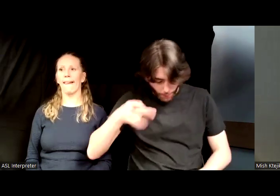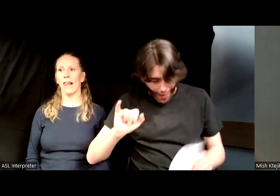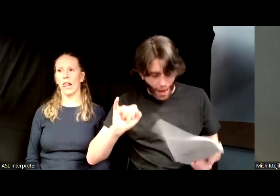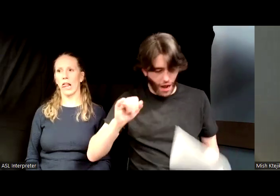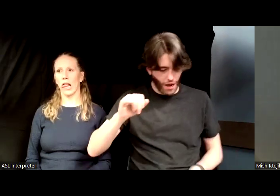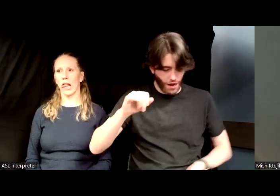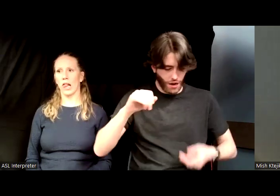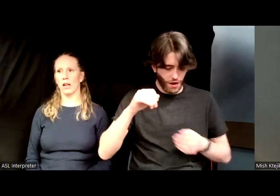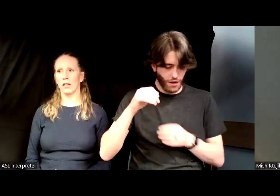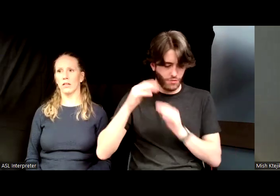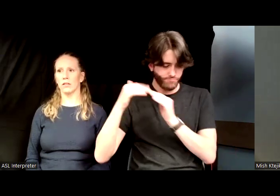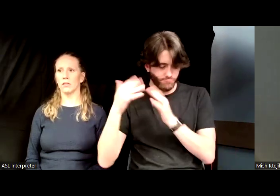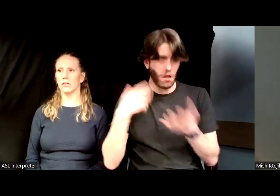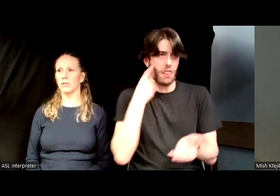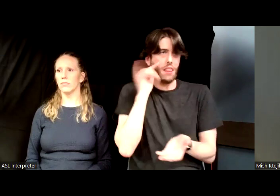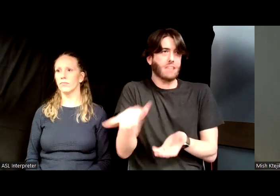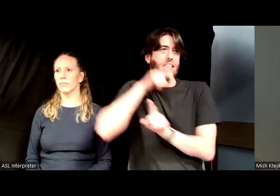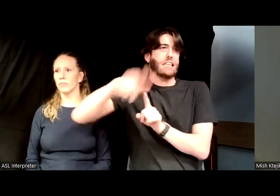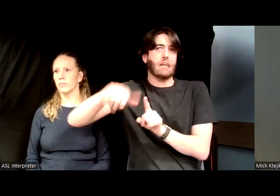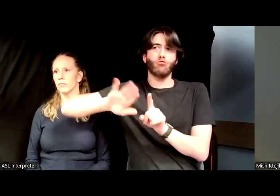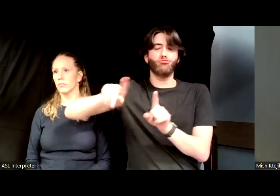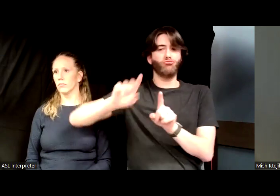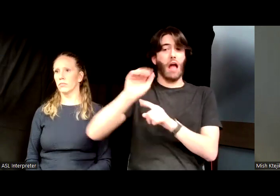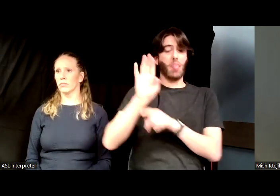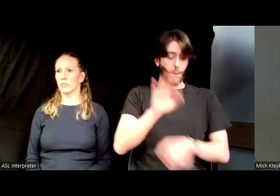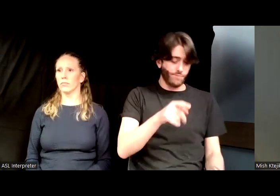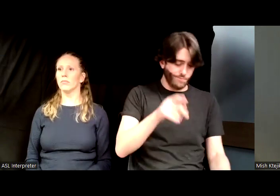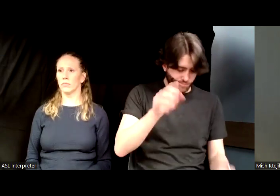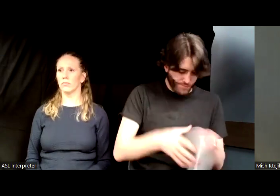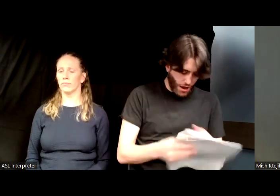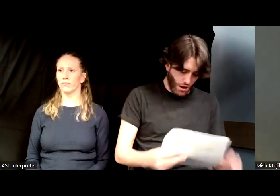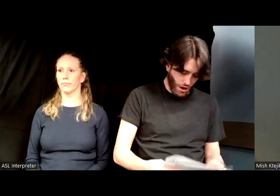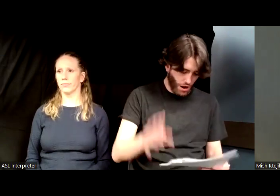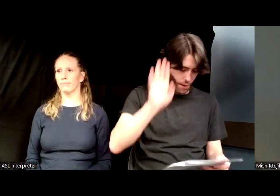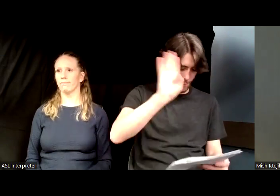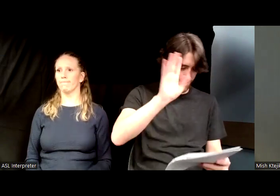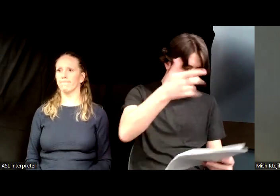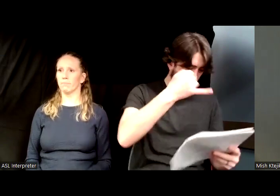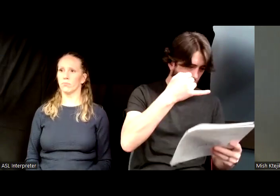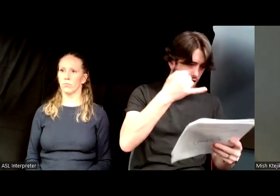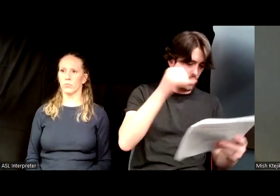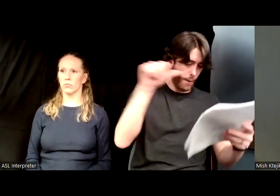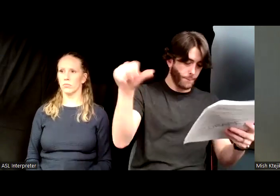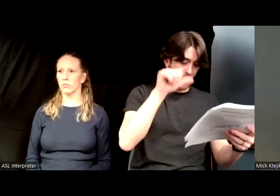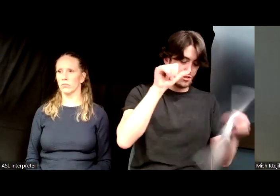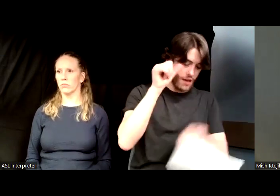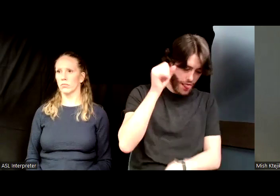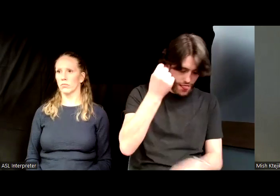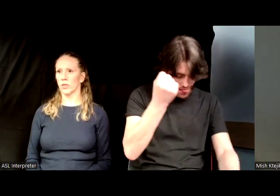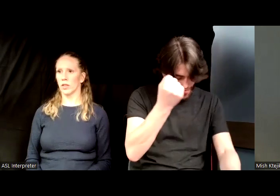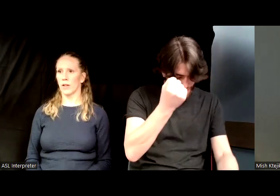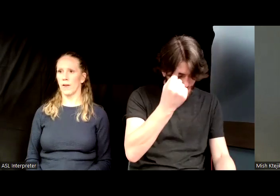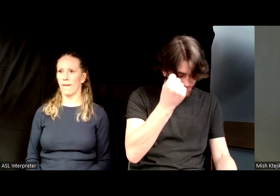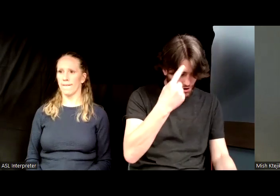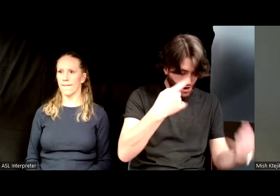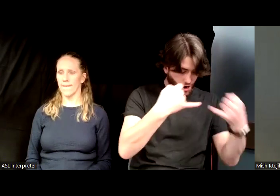HCI. Instead of the SLPI. Or the other credentials, let's